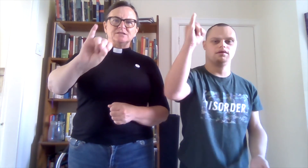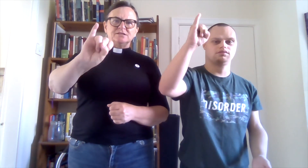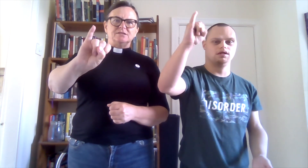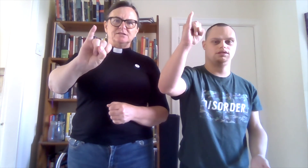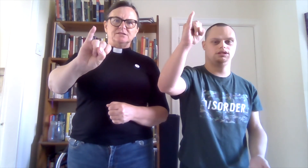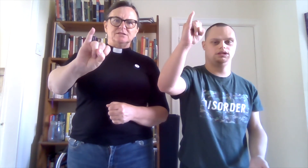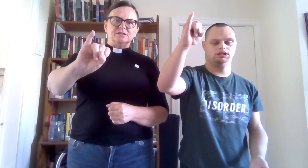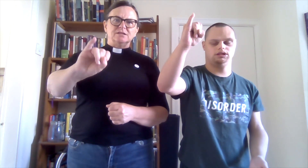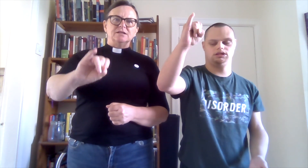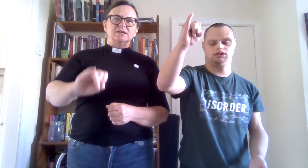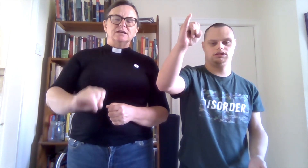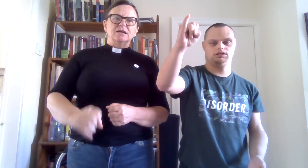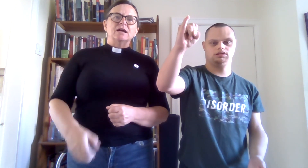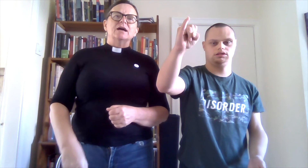And forgive us our trespasses.